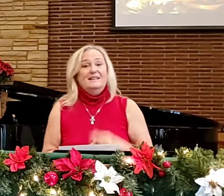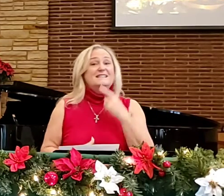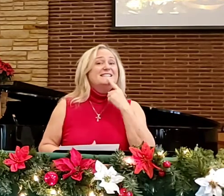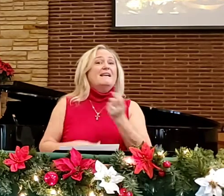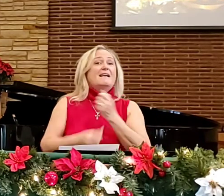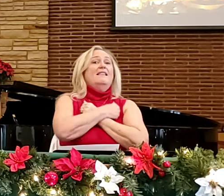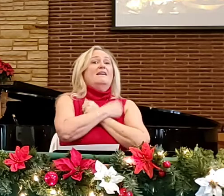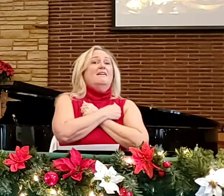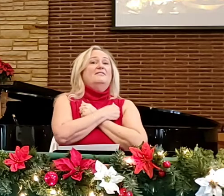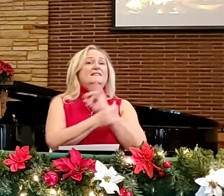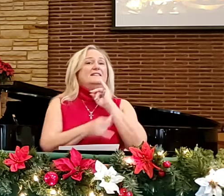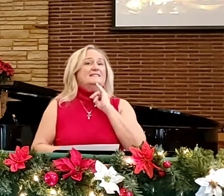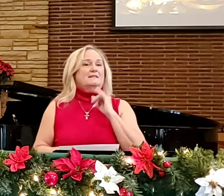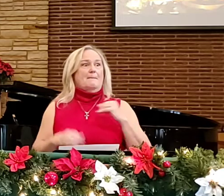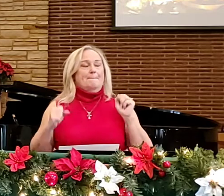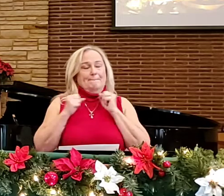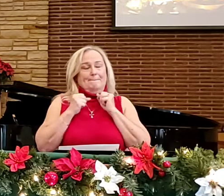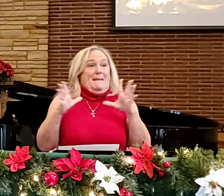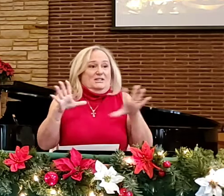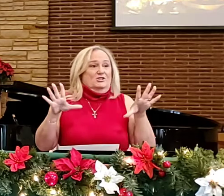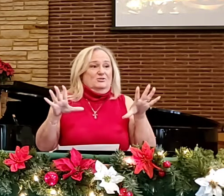They say love is magical.